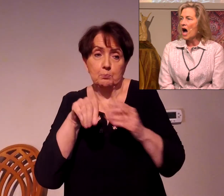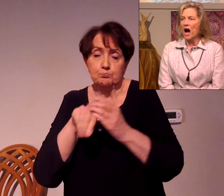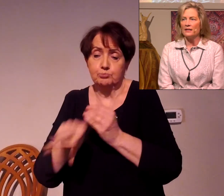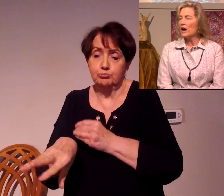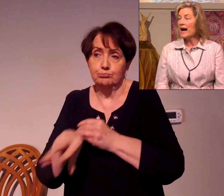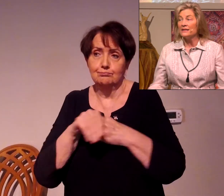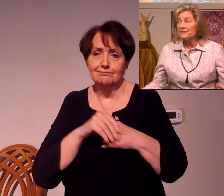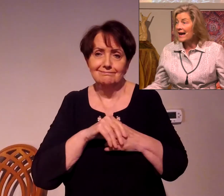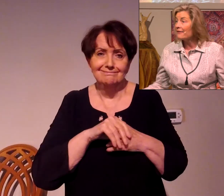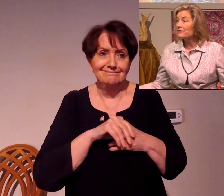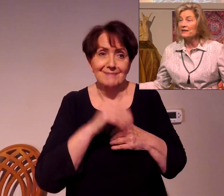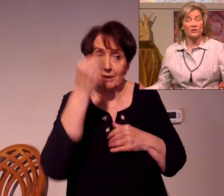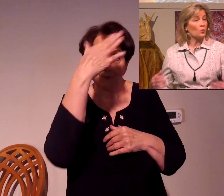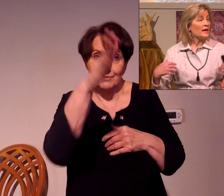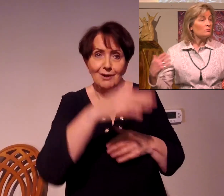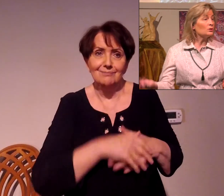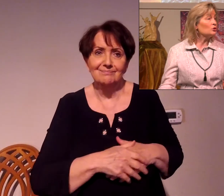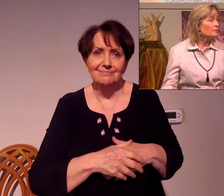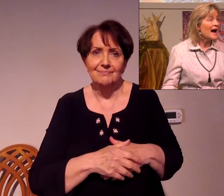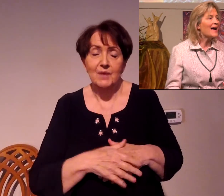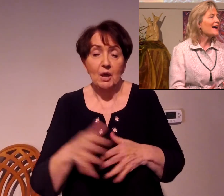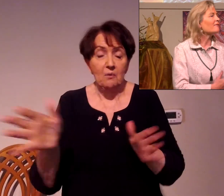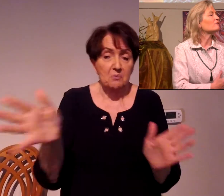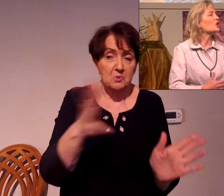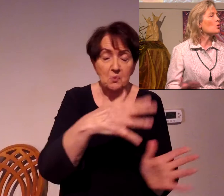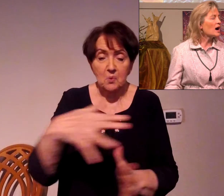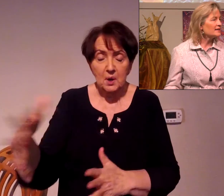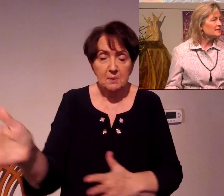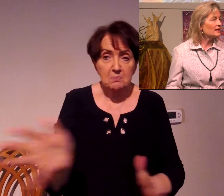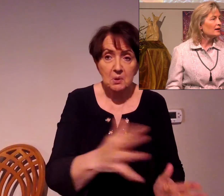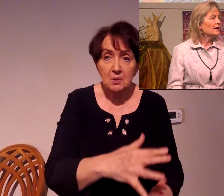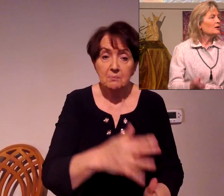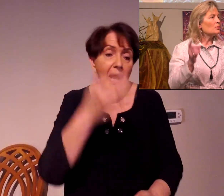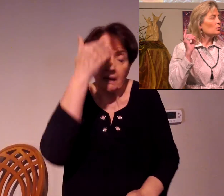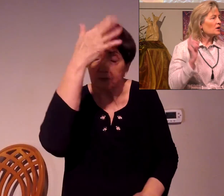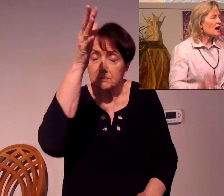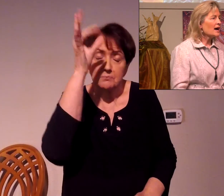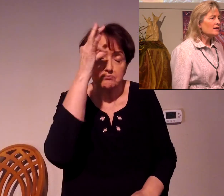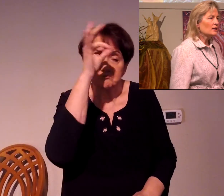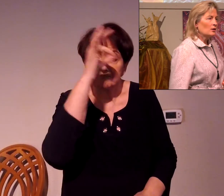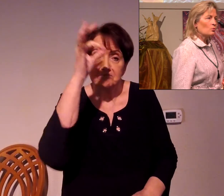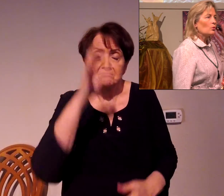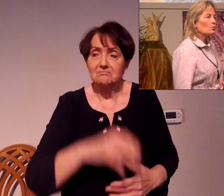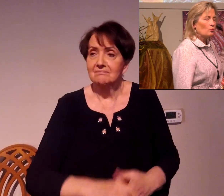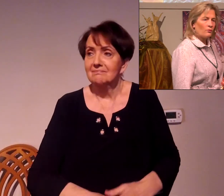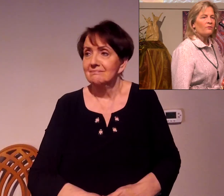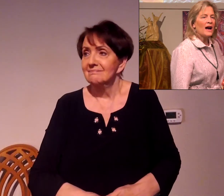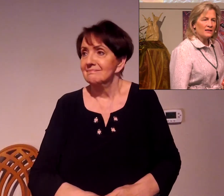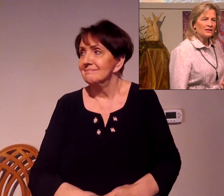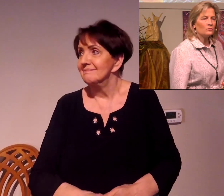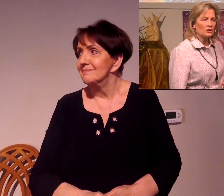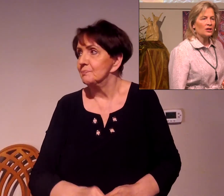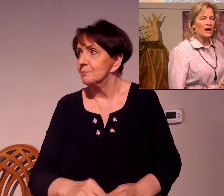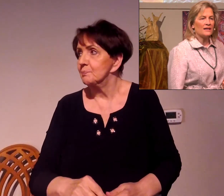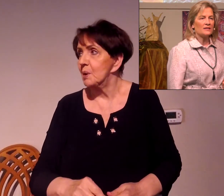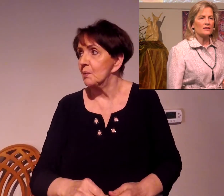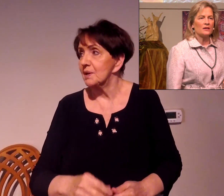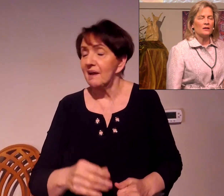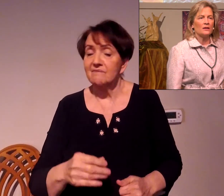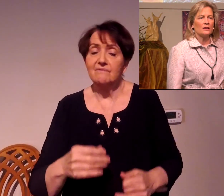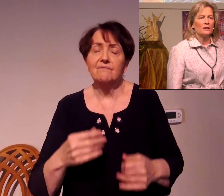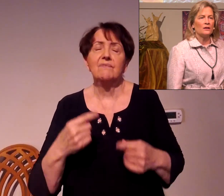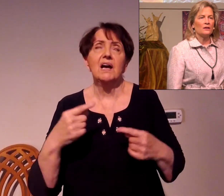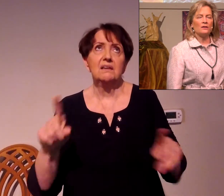garden. If the wind blew them, I have no idea. But when I finally